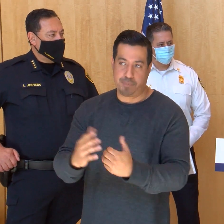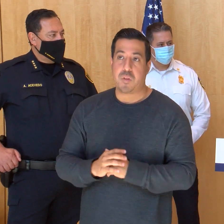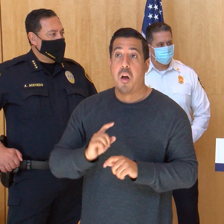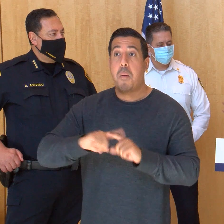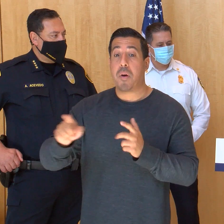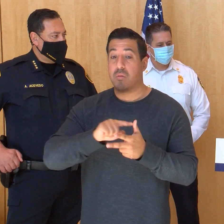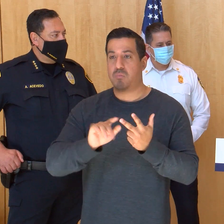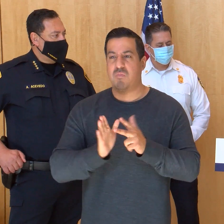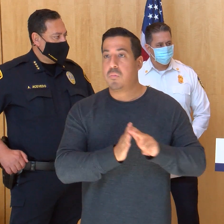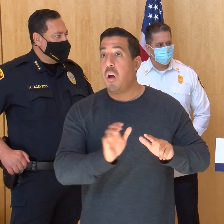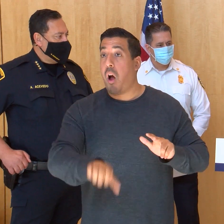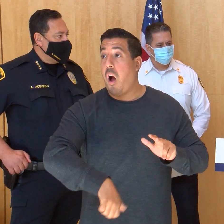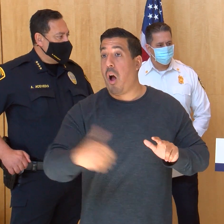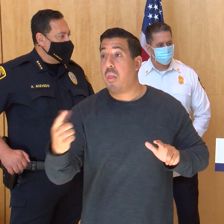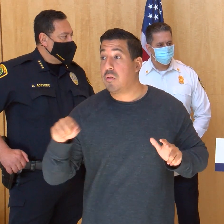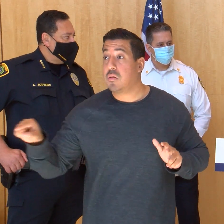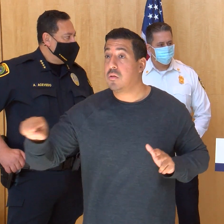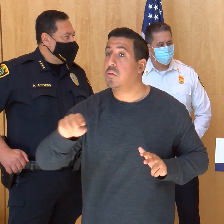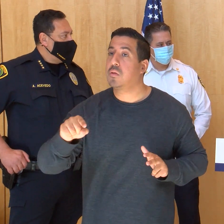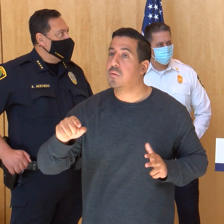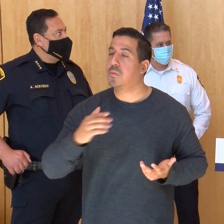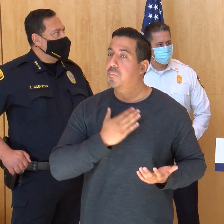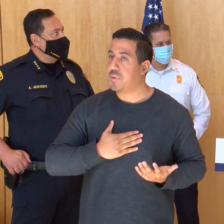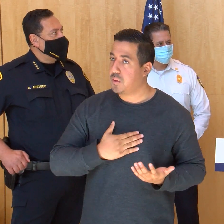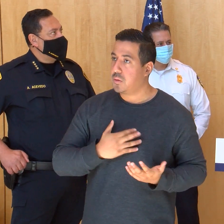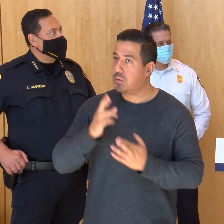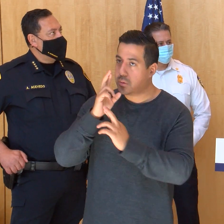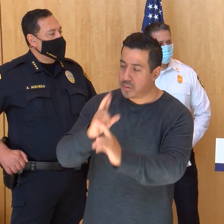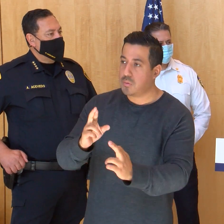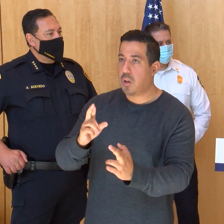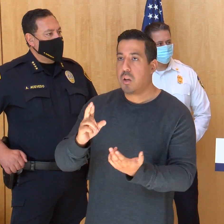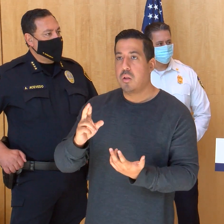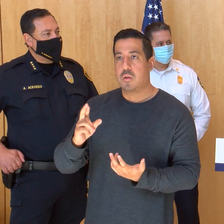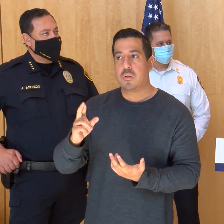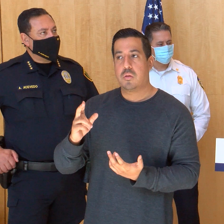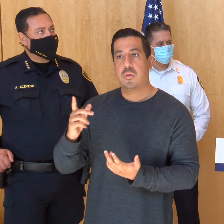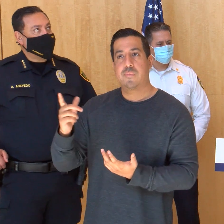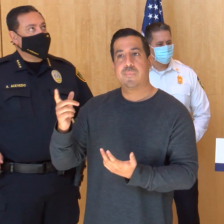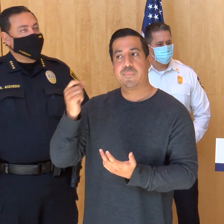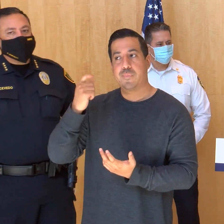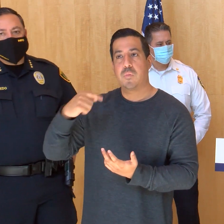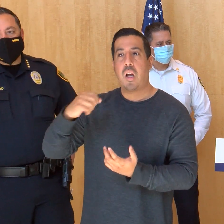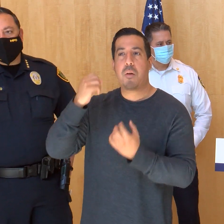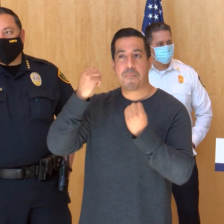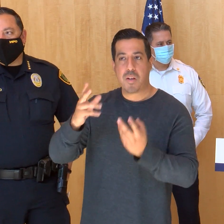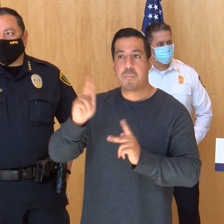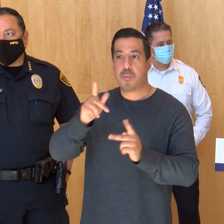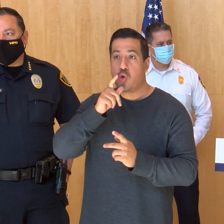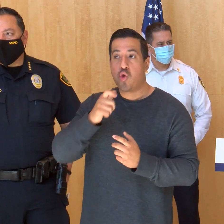all of the other buildings, let's be sensitive with respect to the fact that there are many